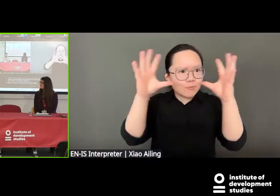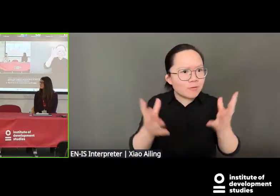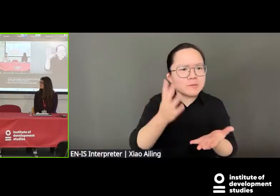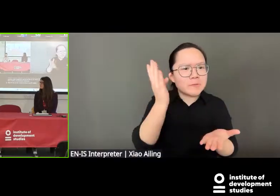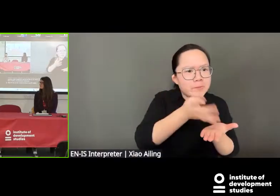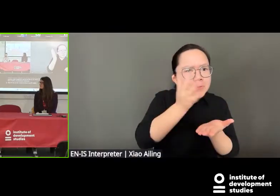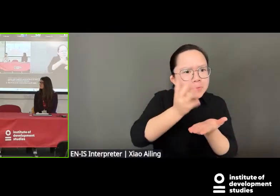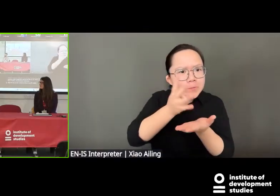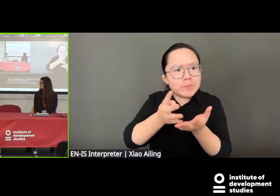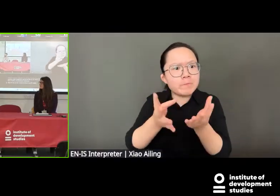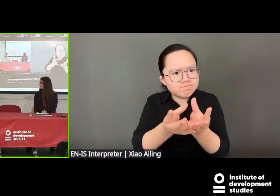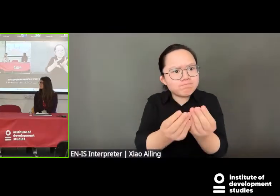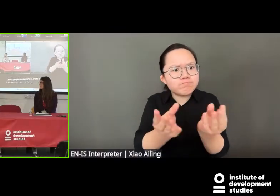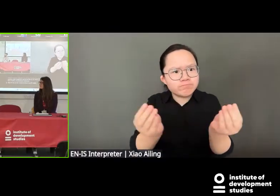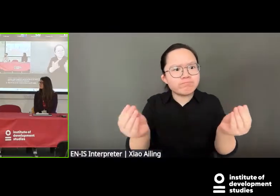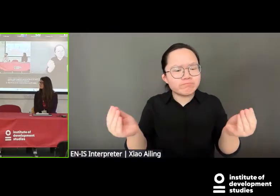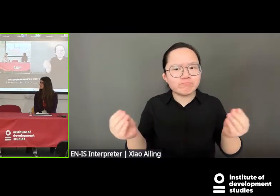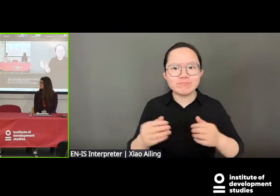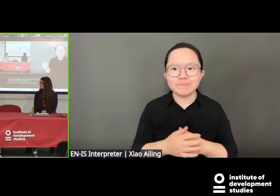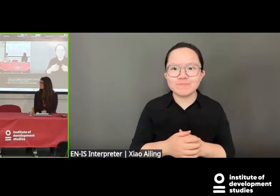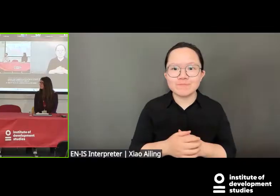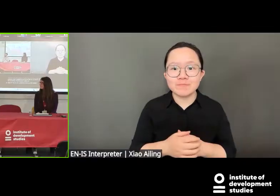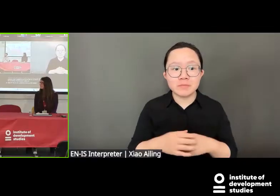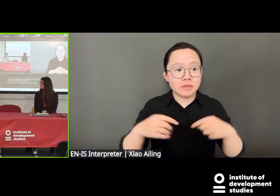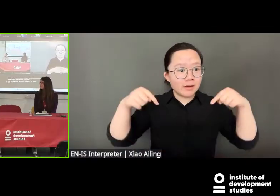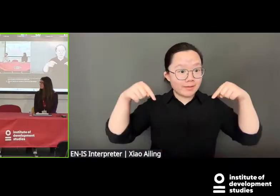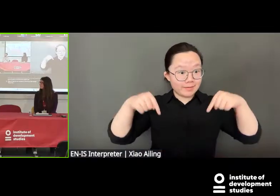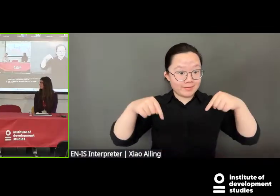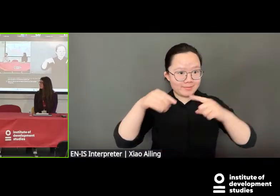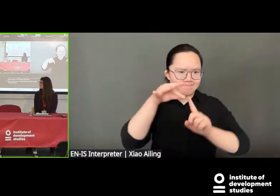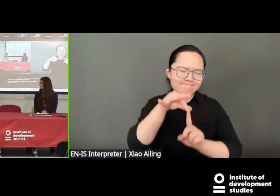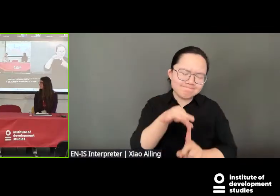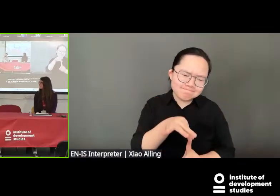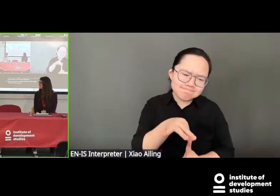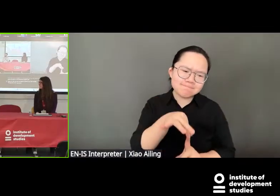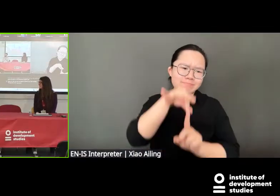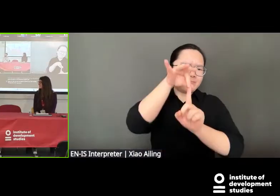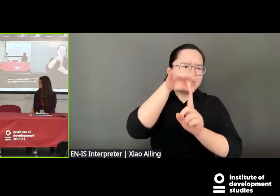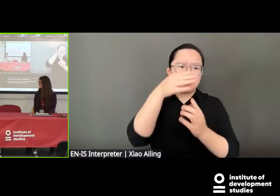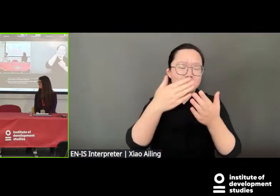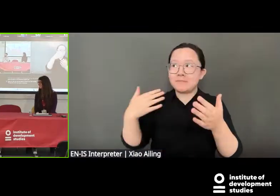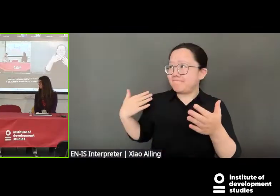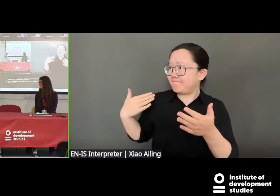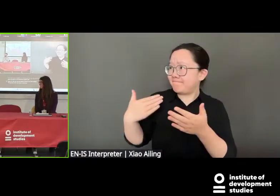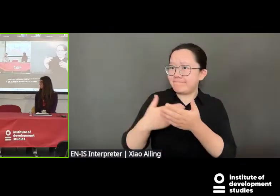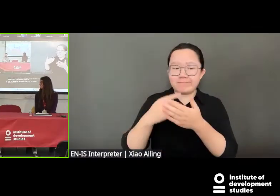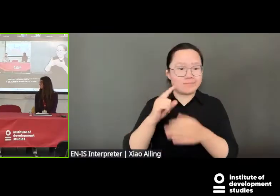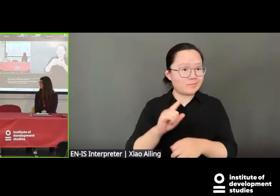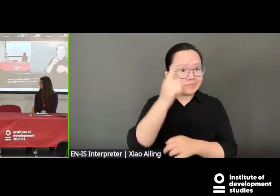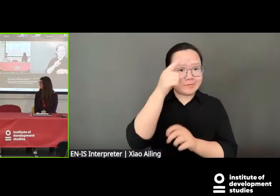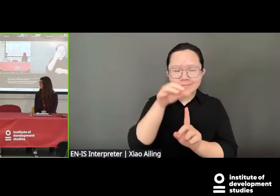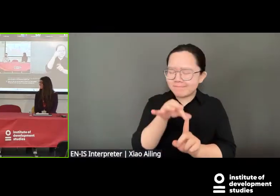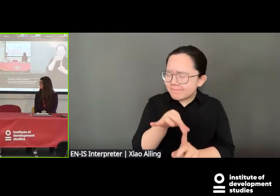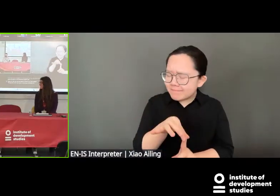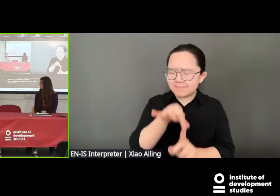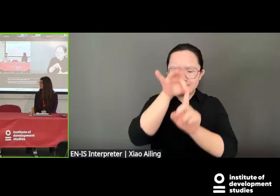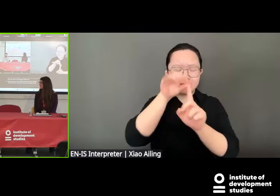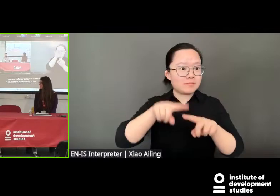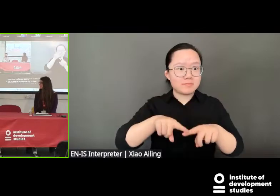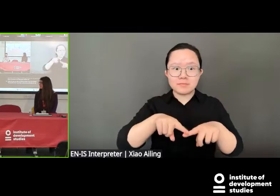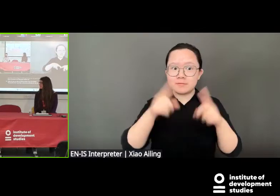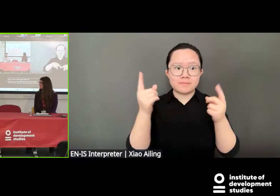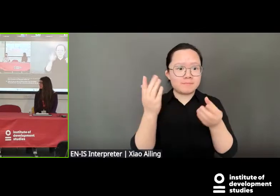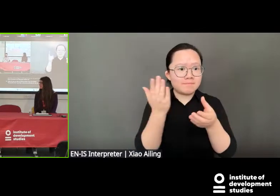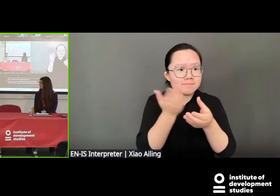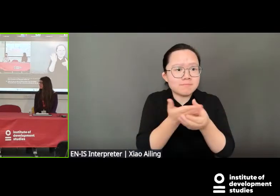today to launch this very special issue. We publish special issues. This is a very special issue entitled